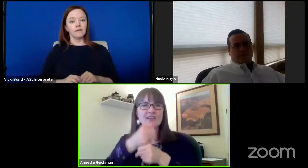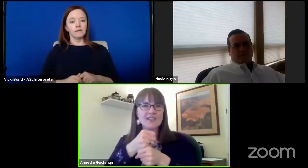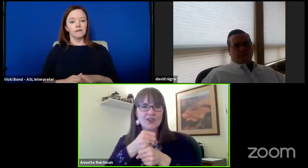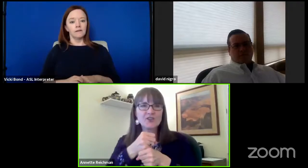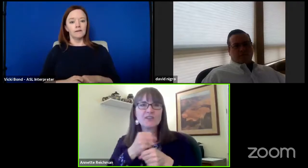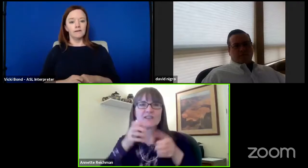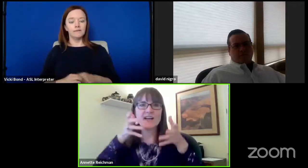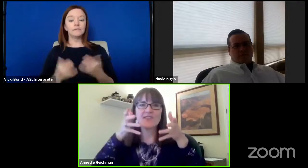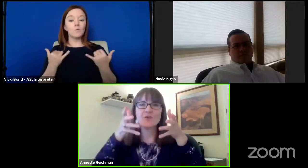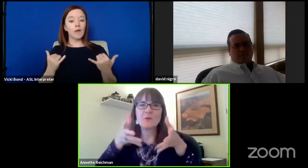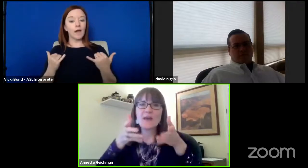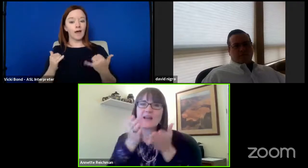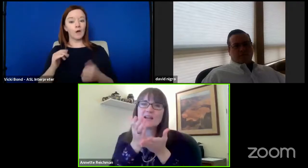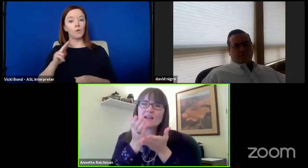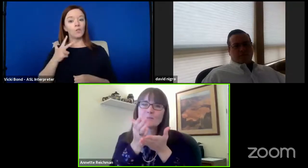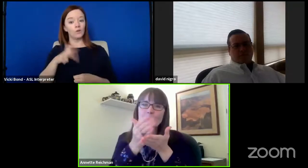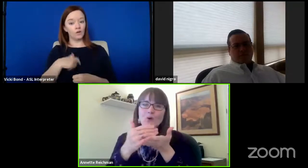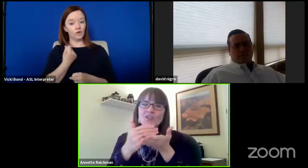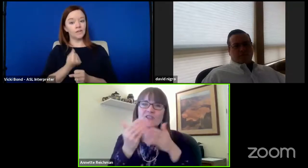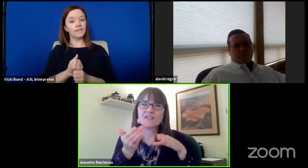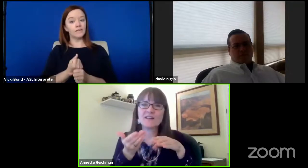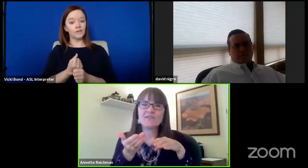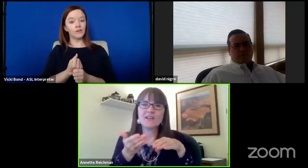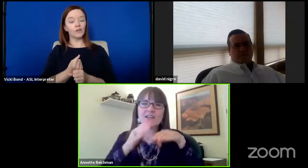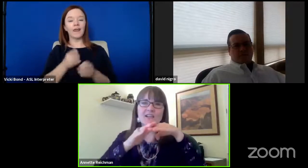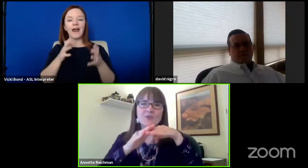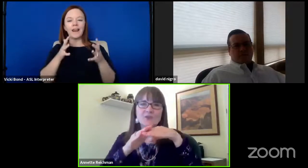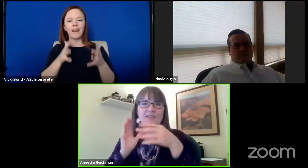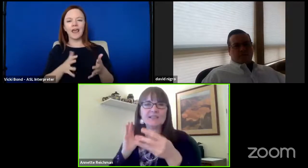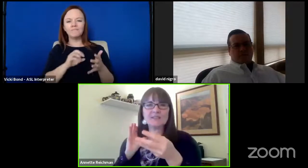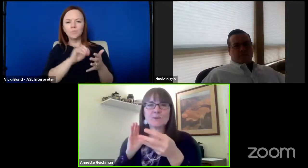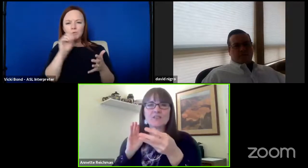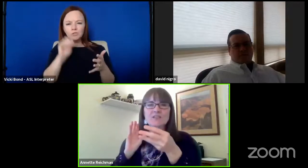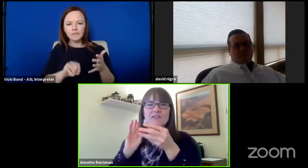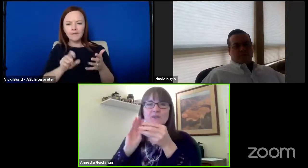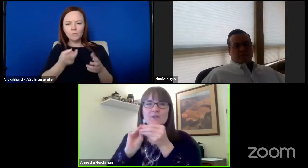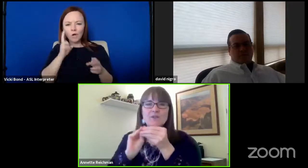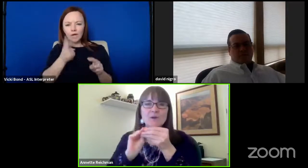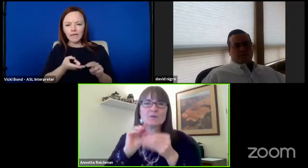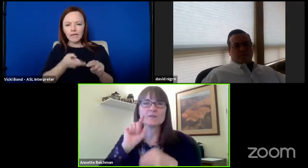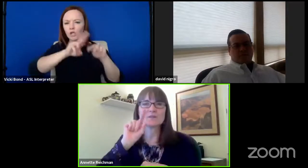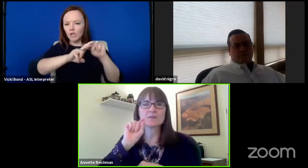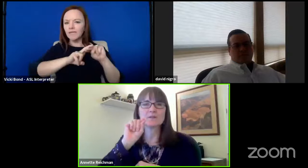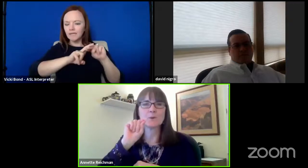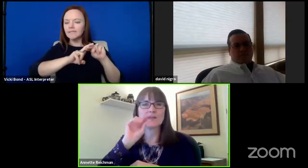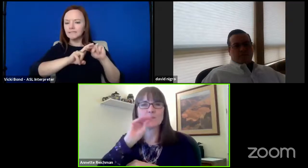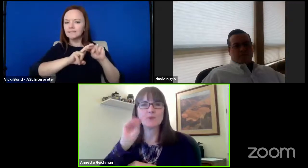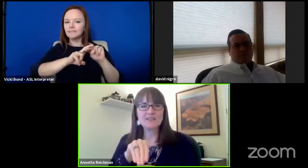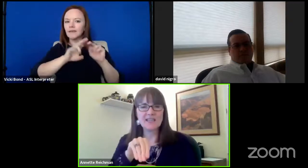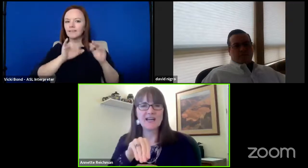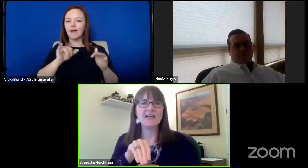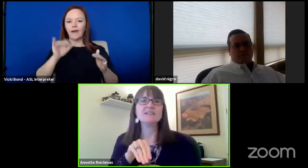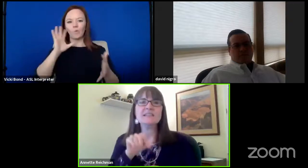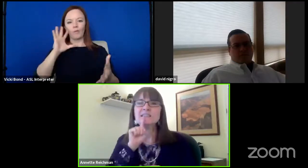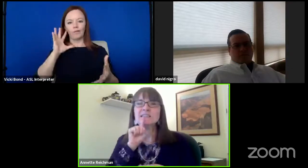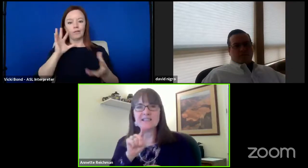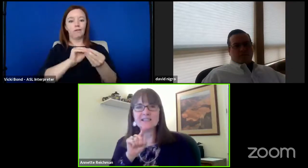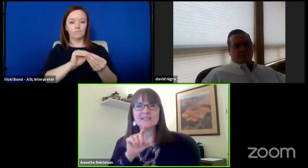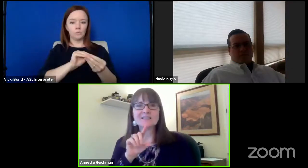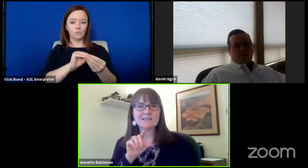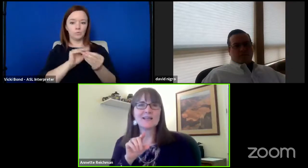our 3rd year, and the remaining portion of the increase, which then will total to